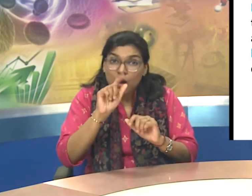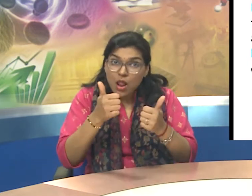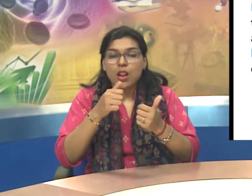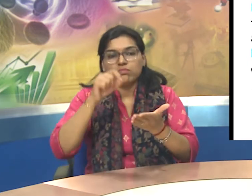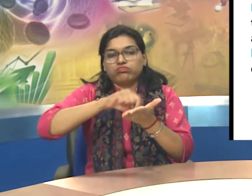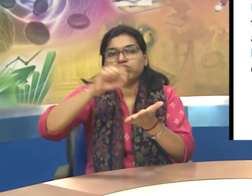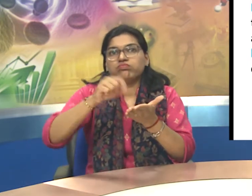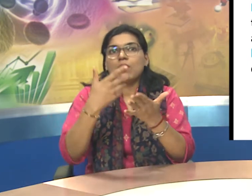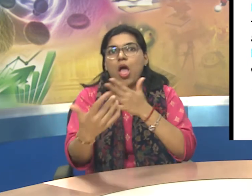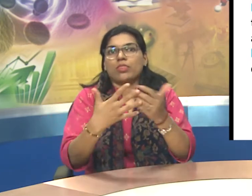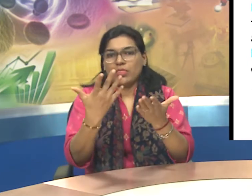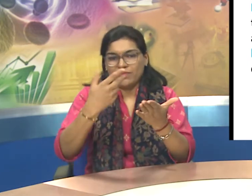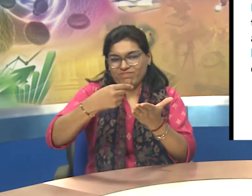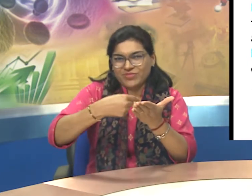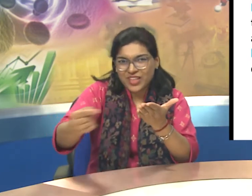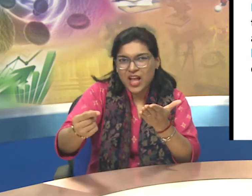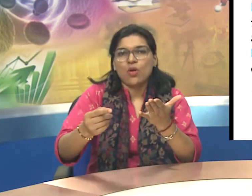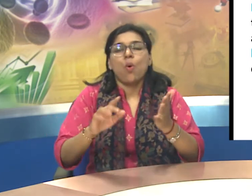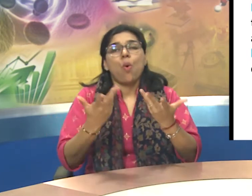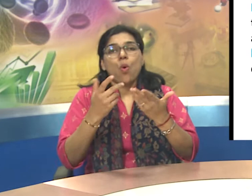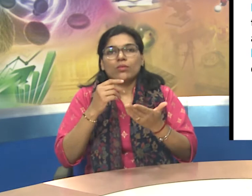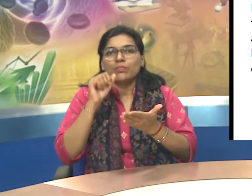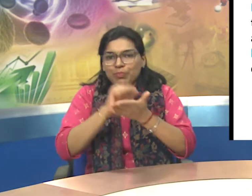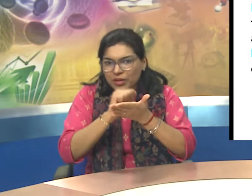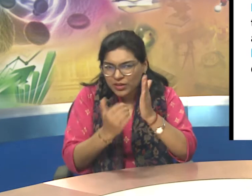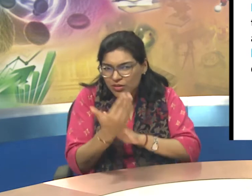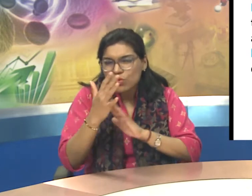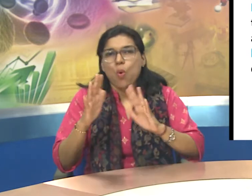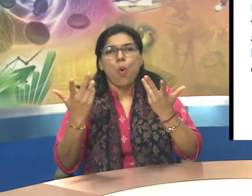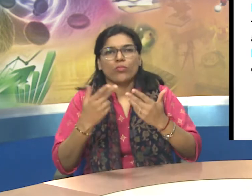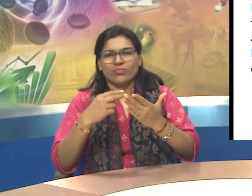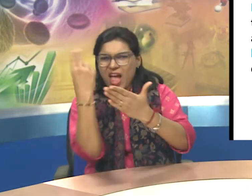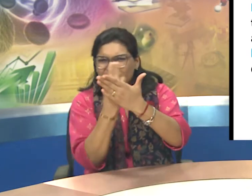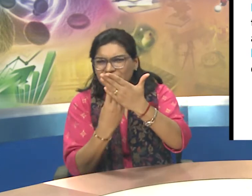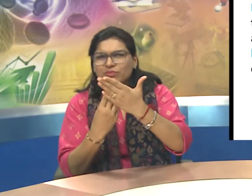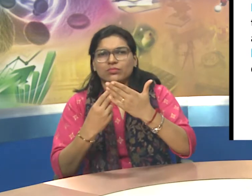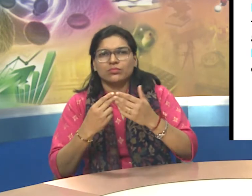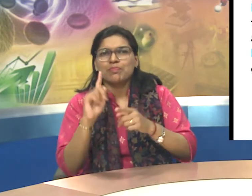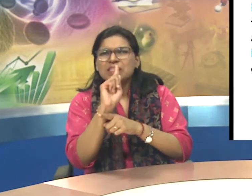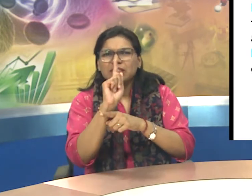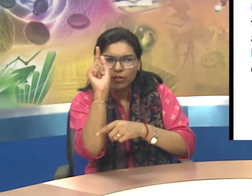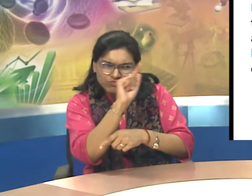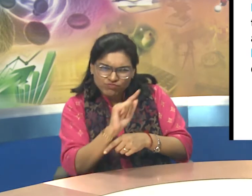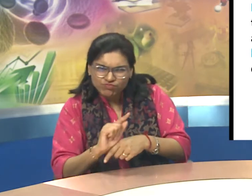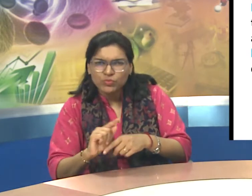instant transmission of any matter which may be